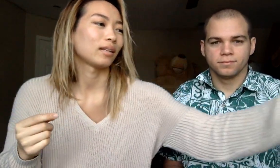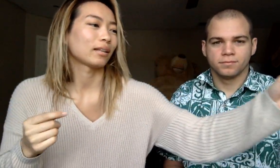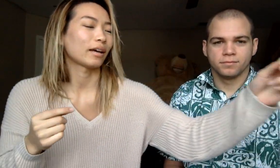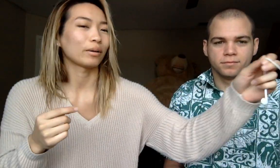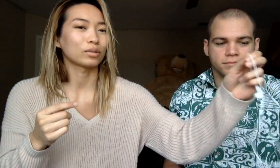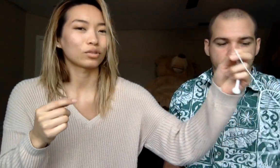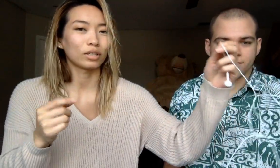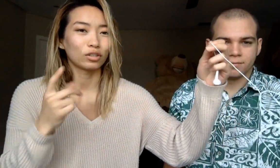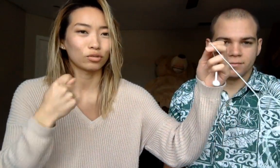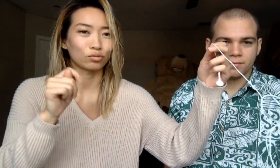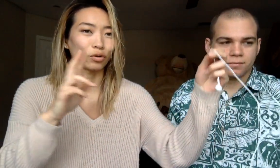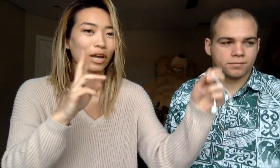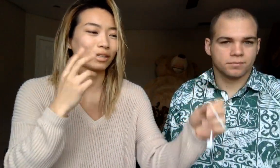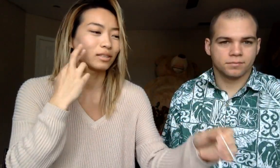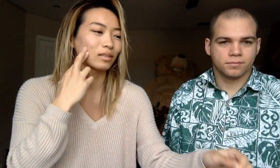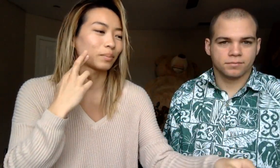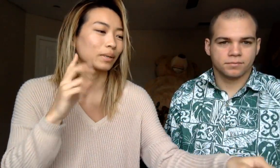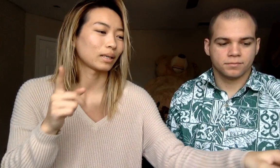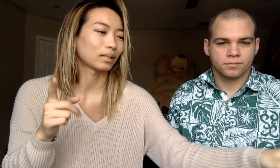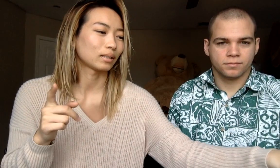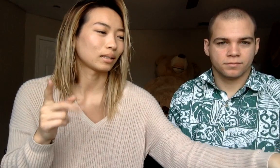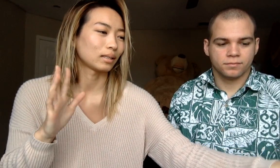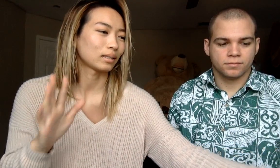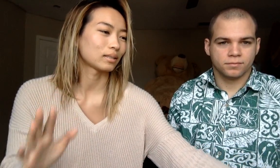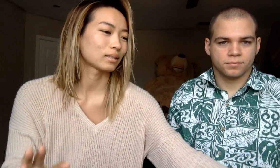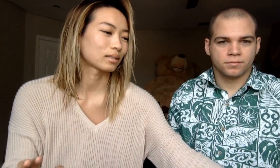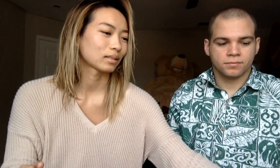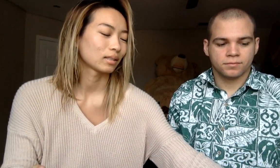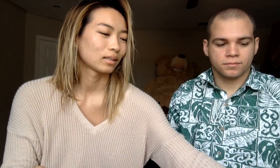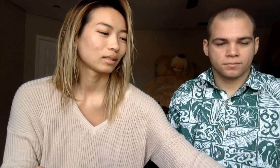I was trying to use Ryan's, but his